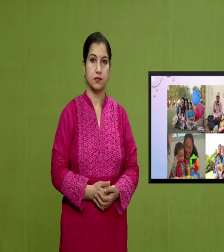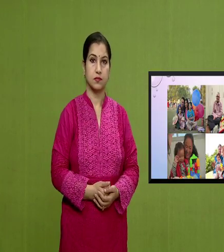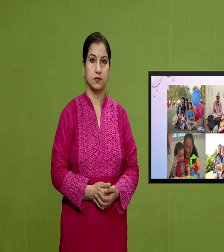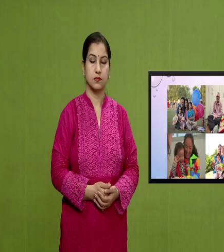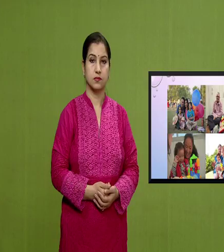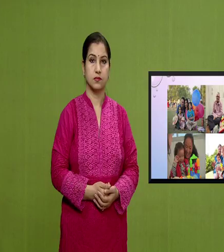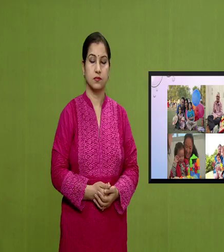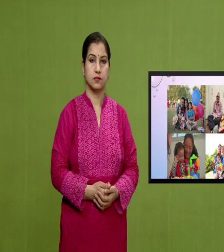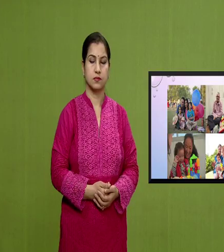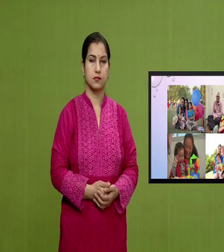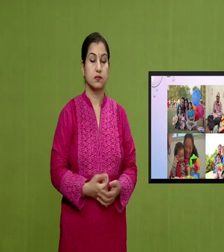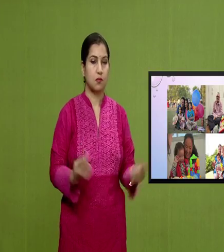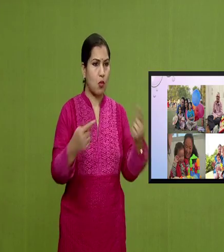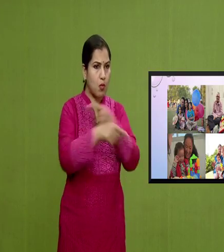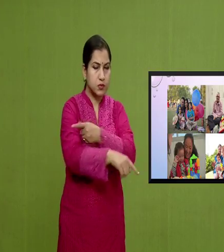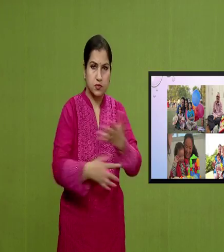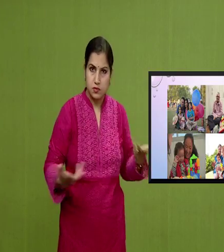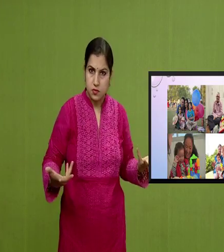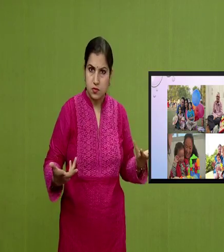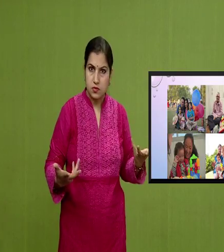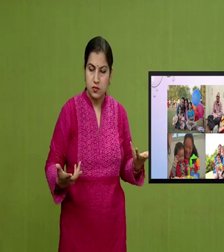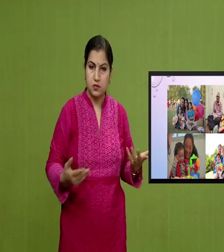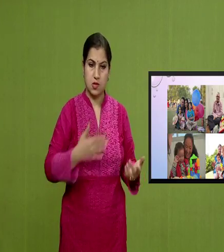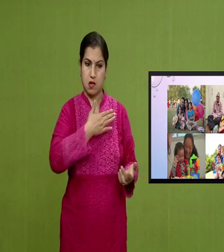In contrast, mistrust, criticism,